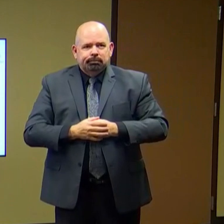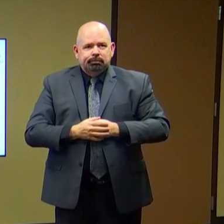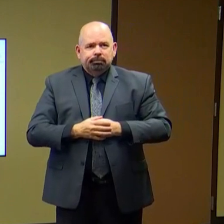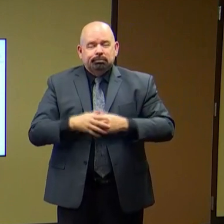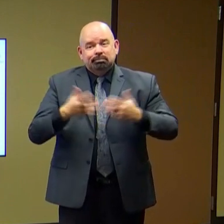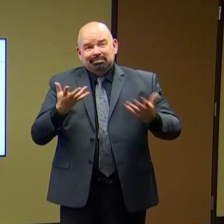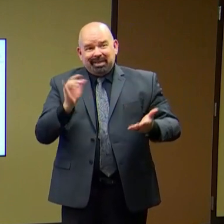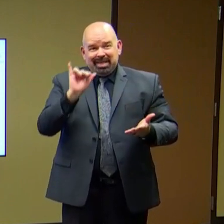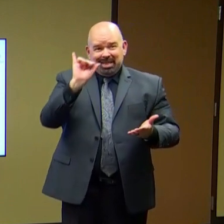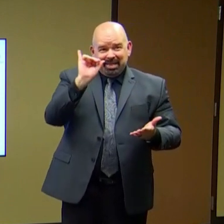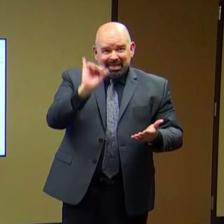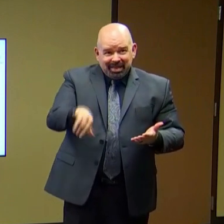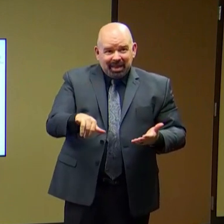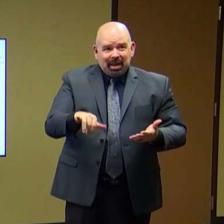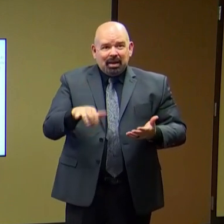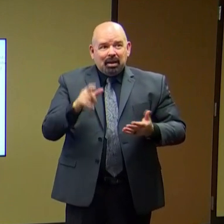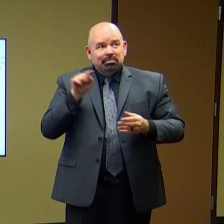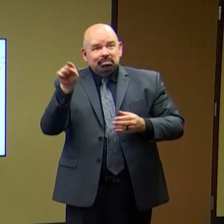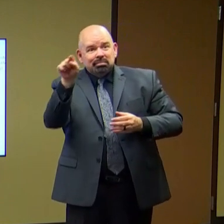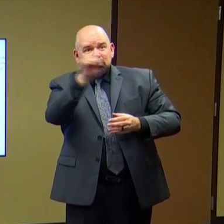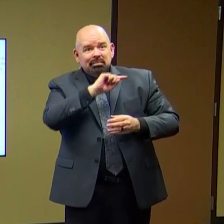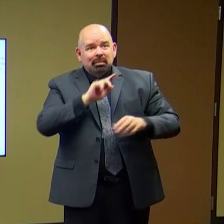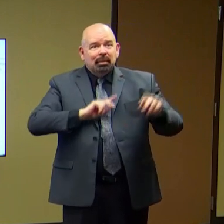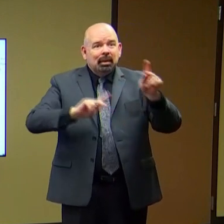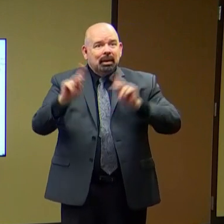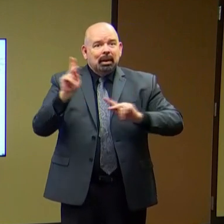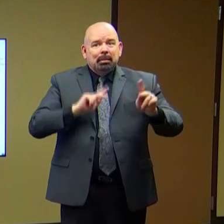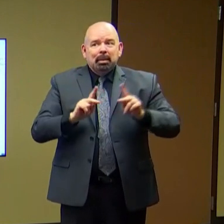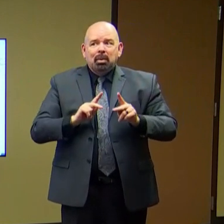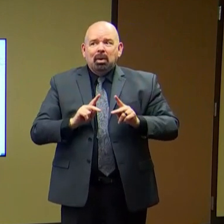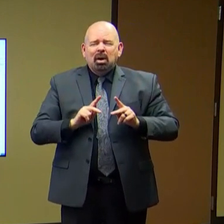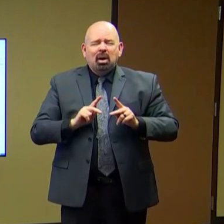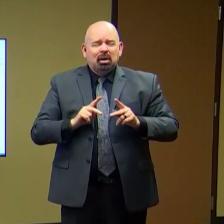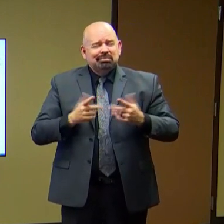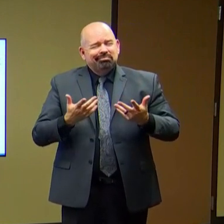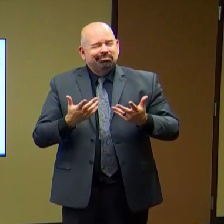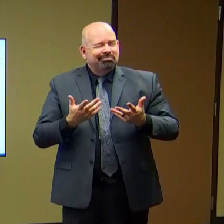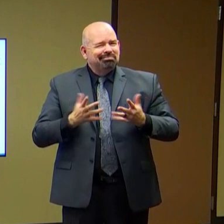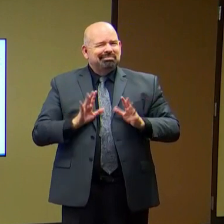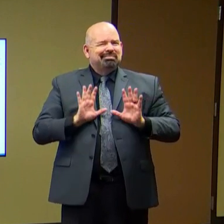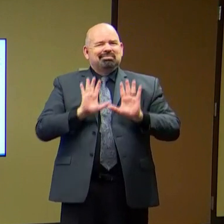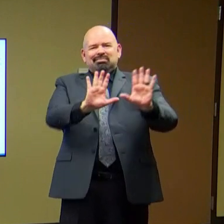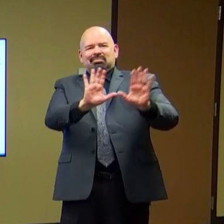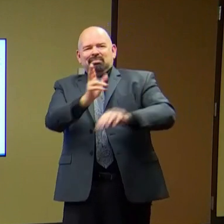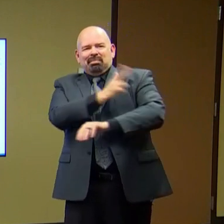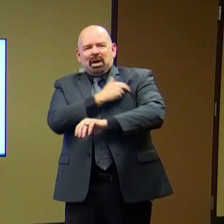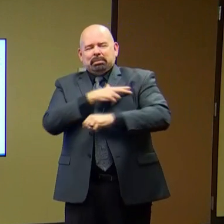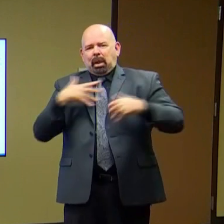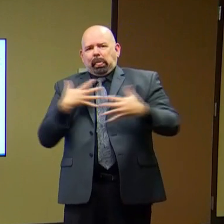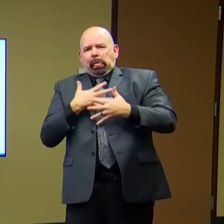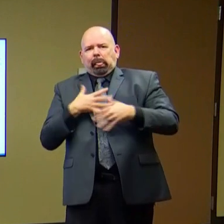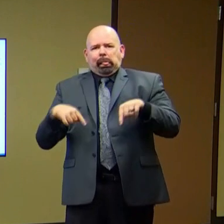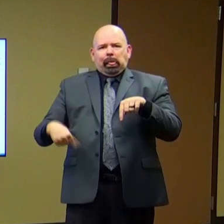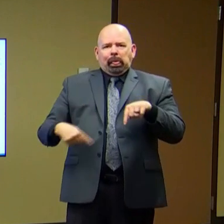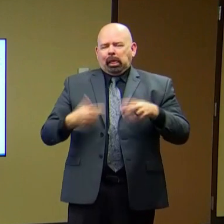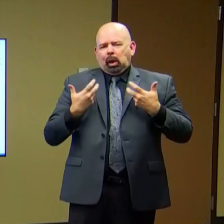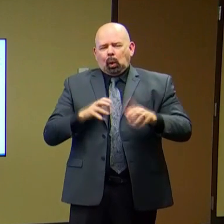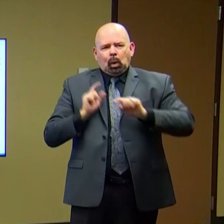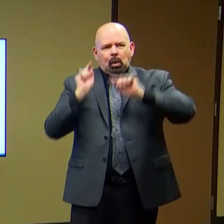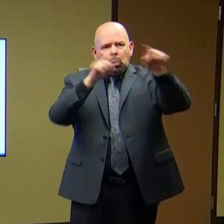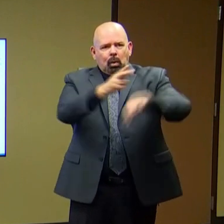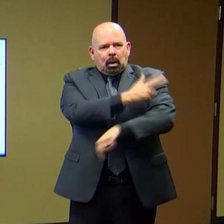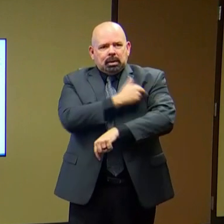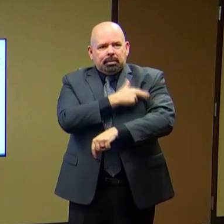period when people were avoiding the hospital because of COVID. So some of the normally the reasons why